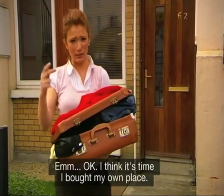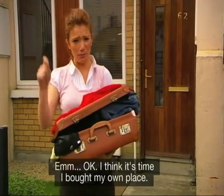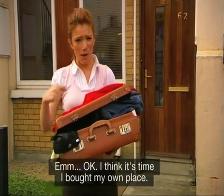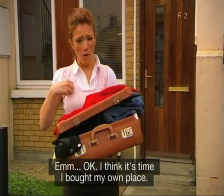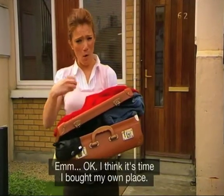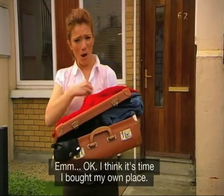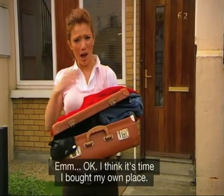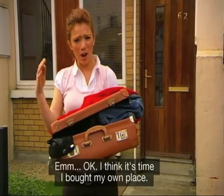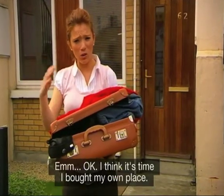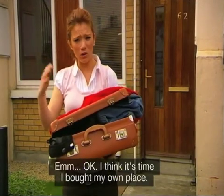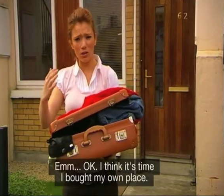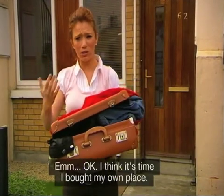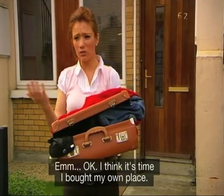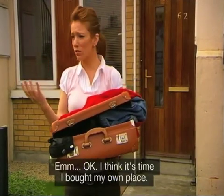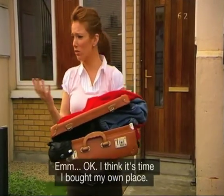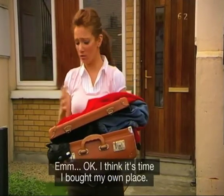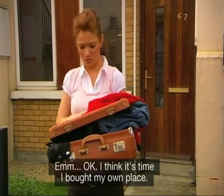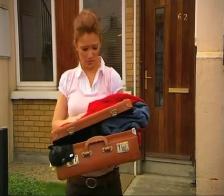Okay. I think it's time I bought my own place.